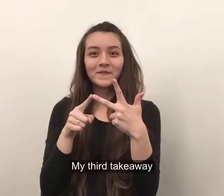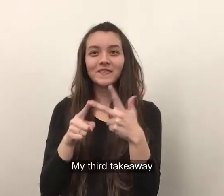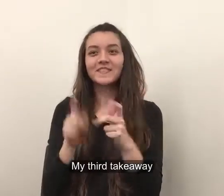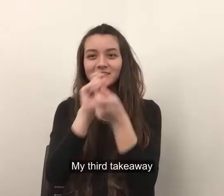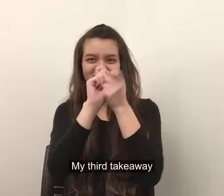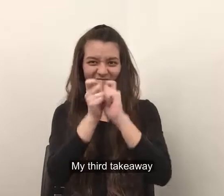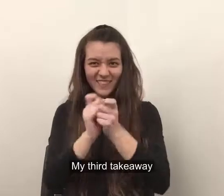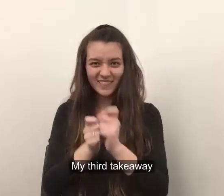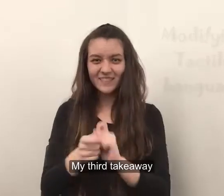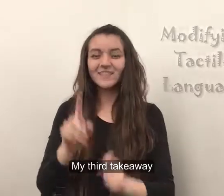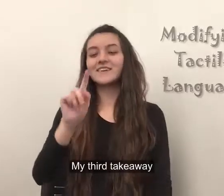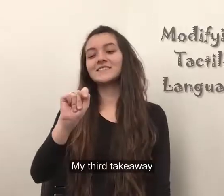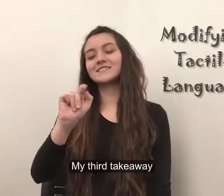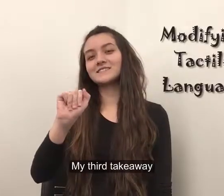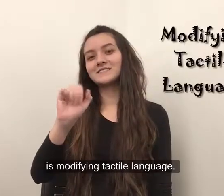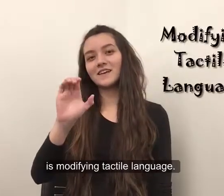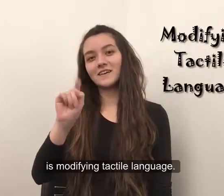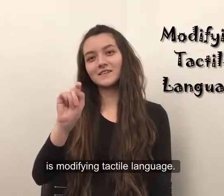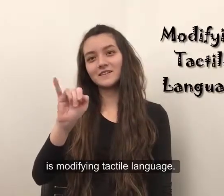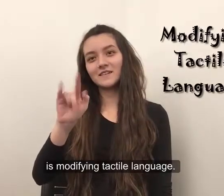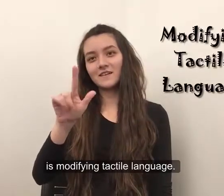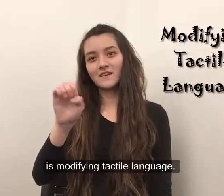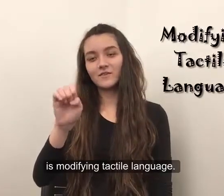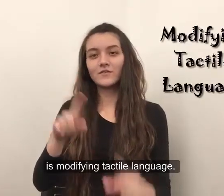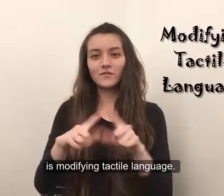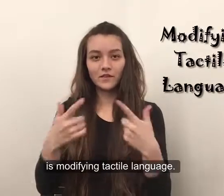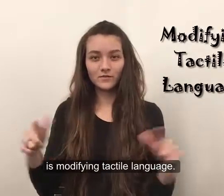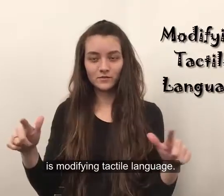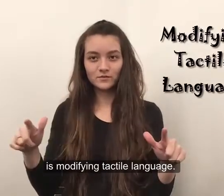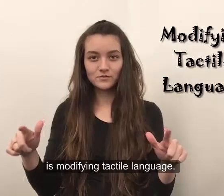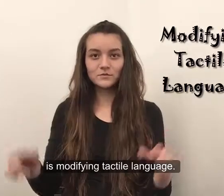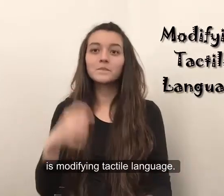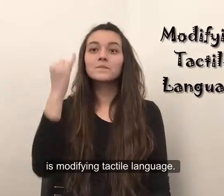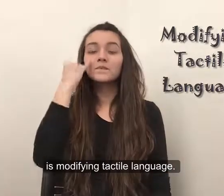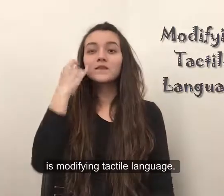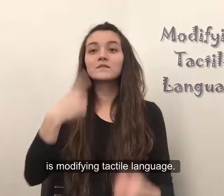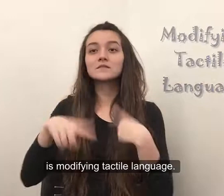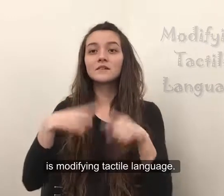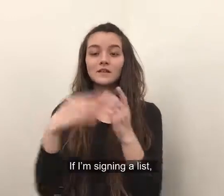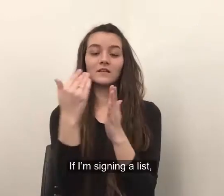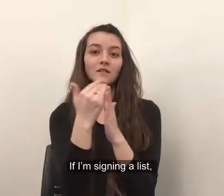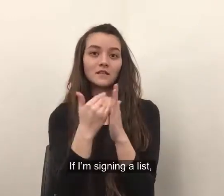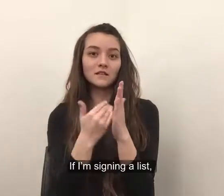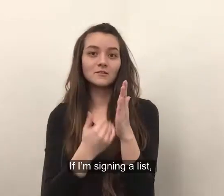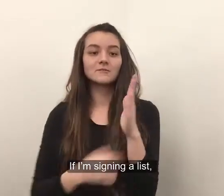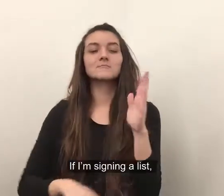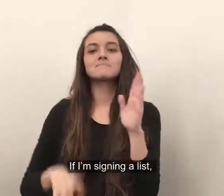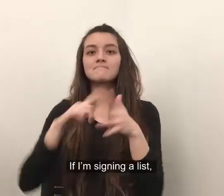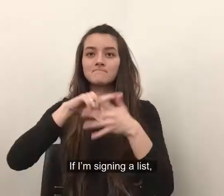My third takeaway is modifying tactile language. If I'm signing a list,